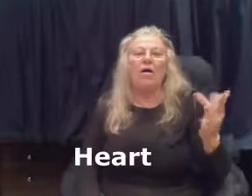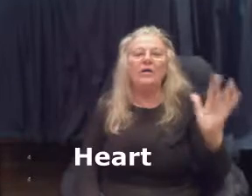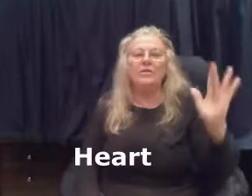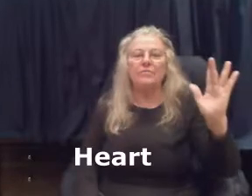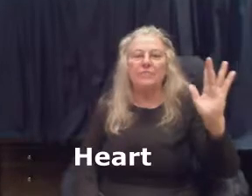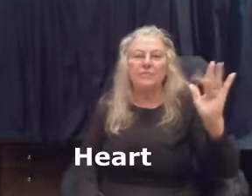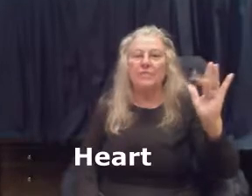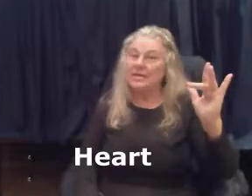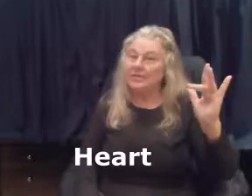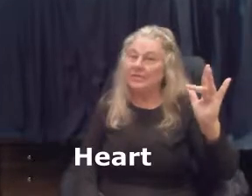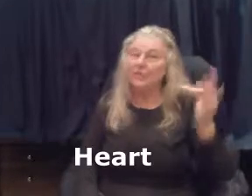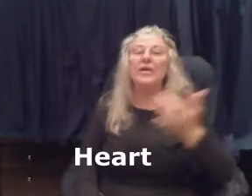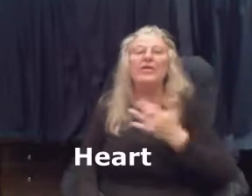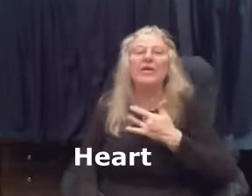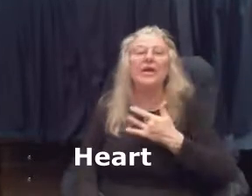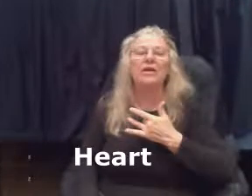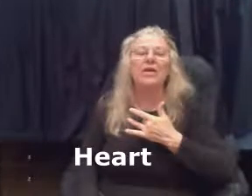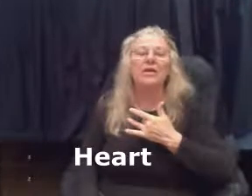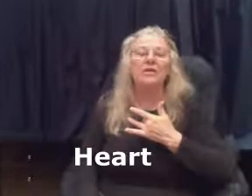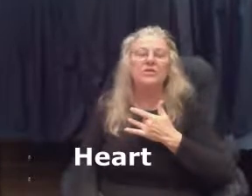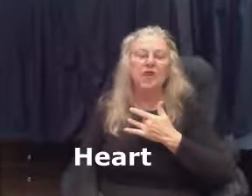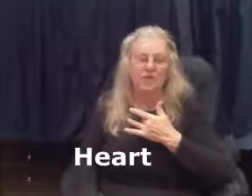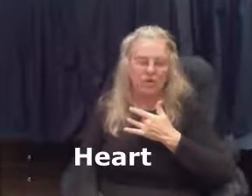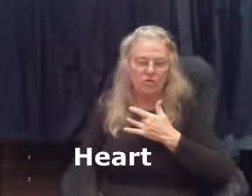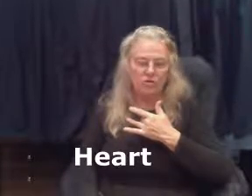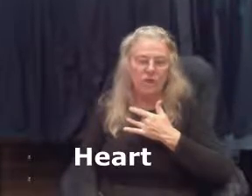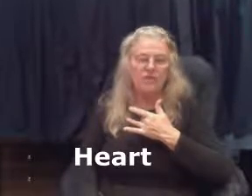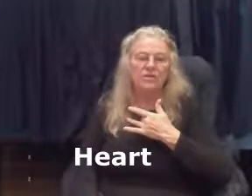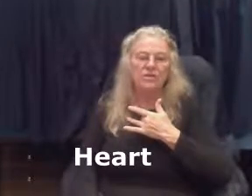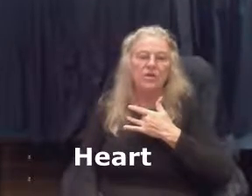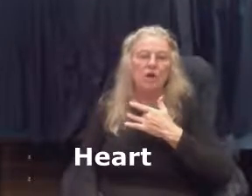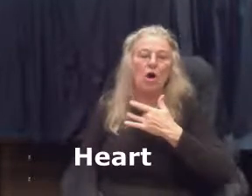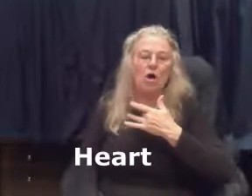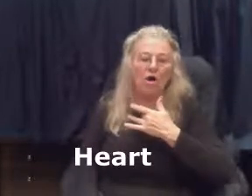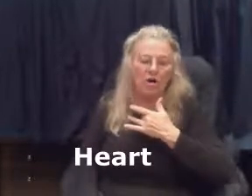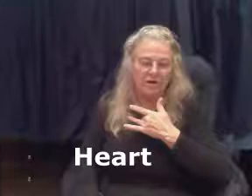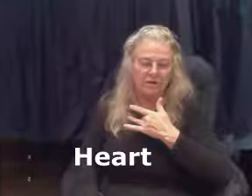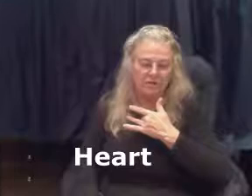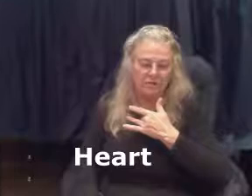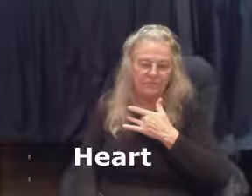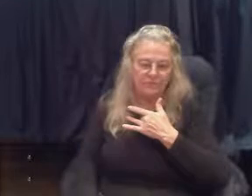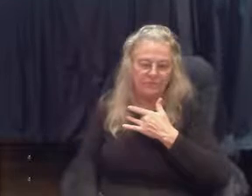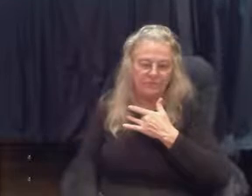Heart, that center finger again, touching your chest for heart.